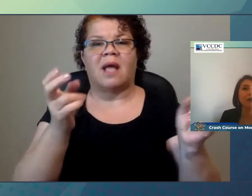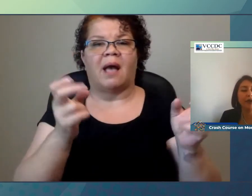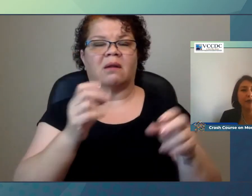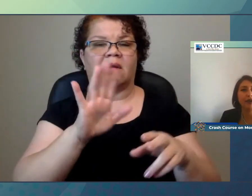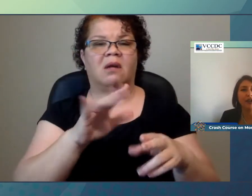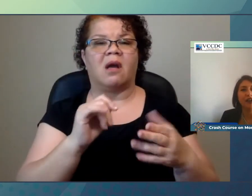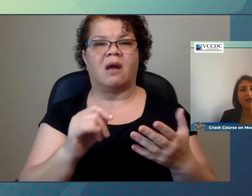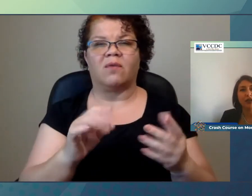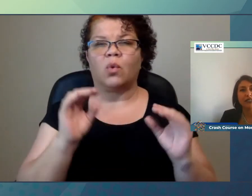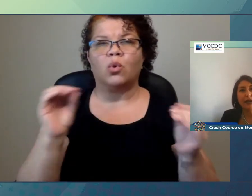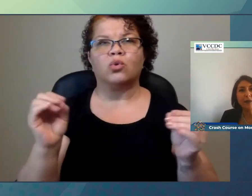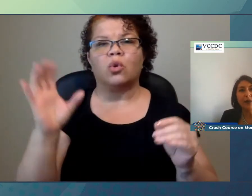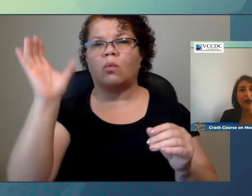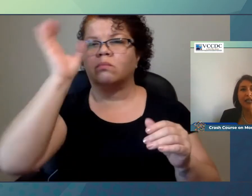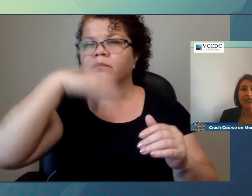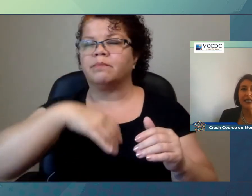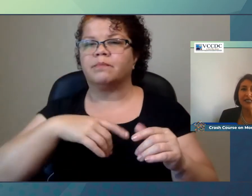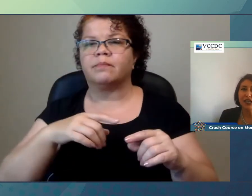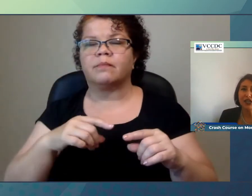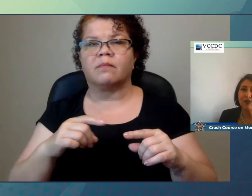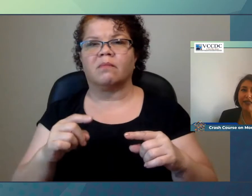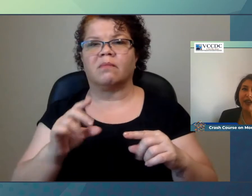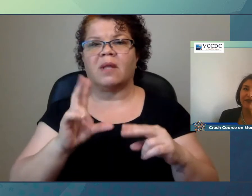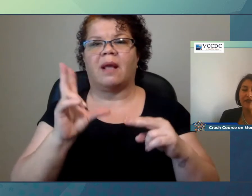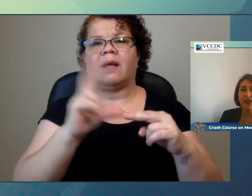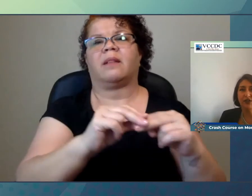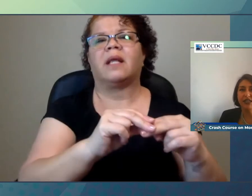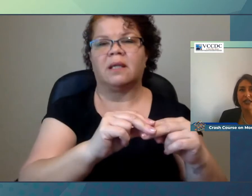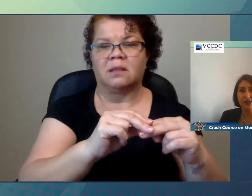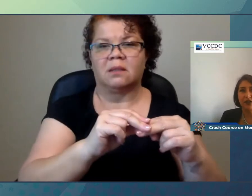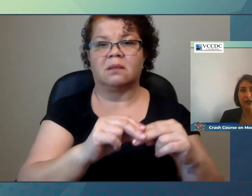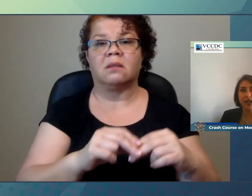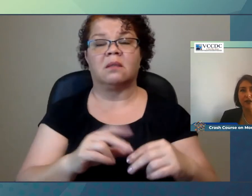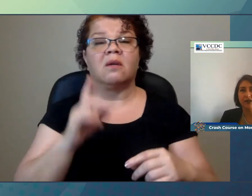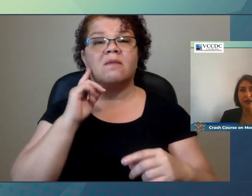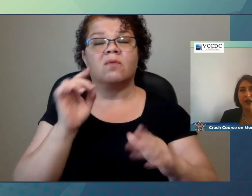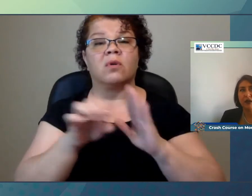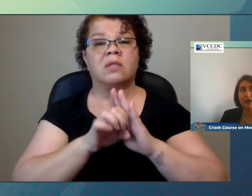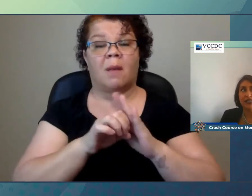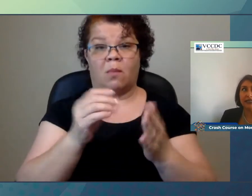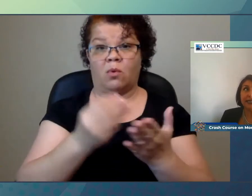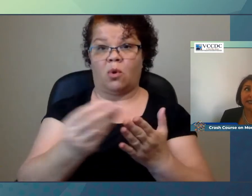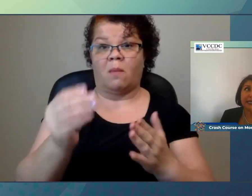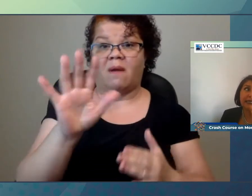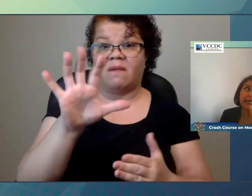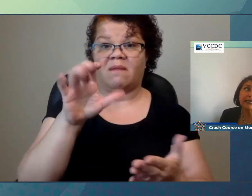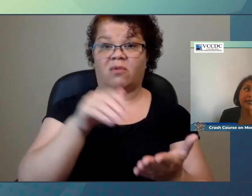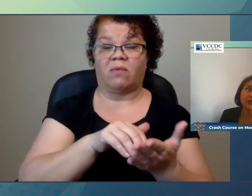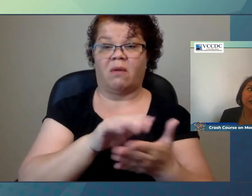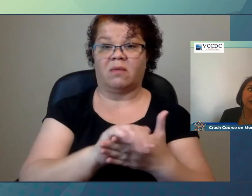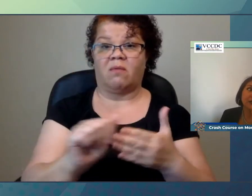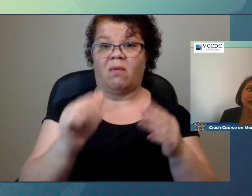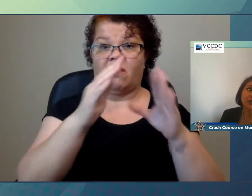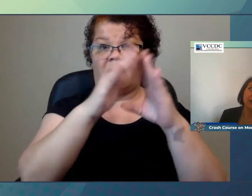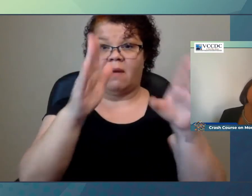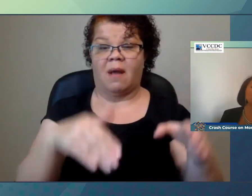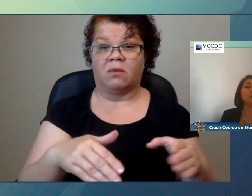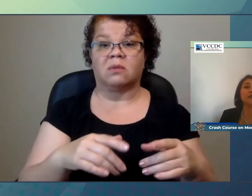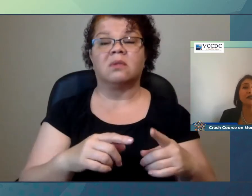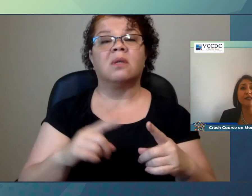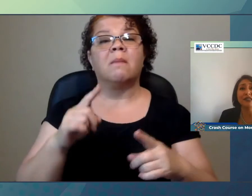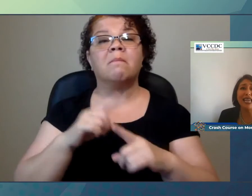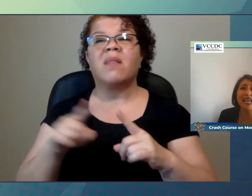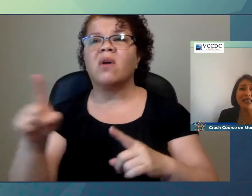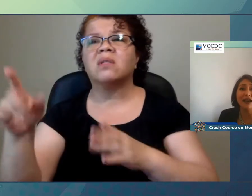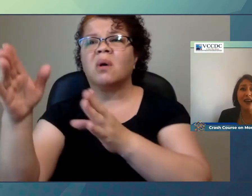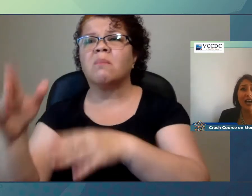will pop up. For example, let's say you buy that $500,000 house, but then let's say like there's this person that comes